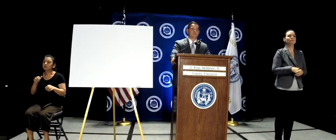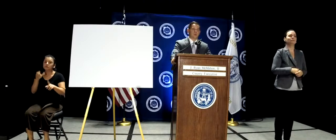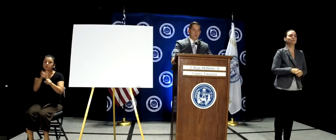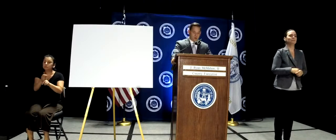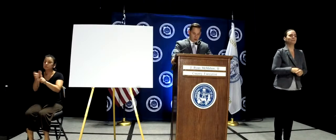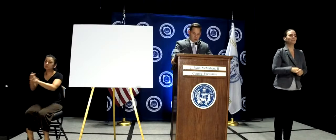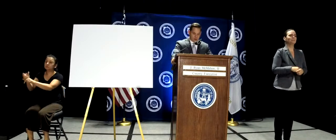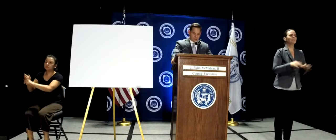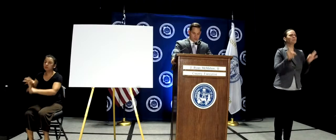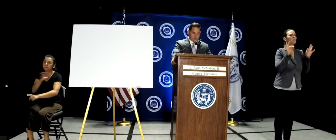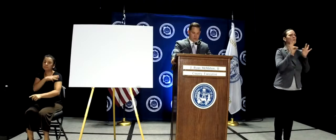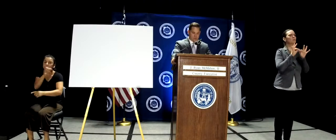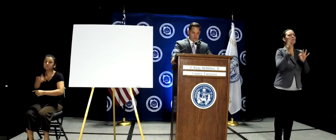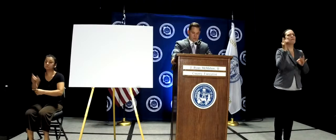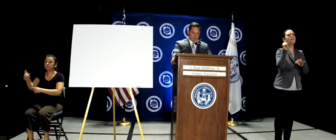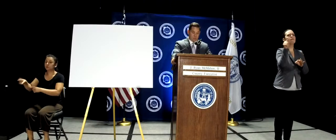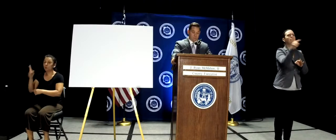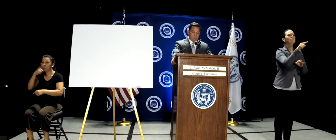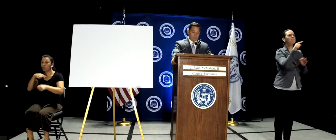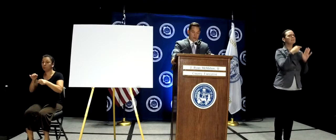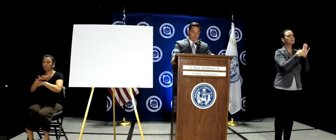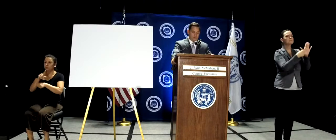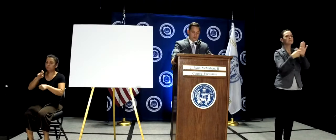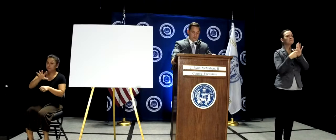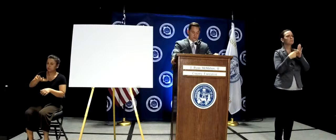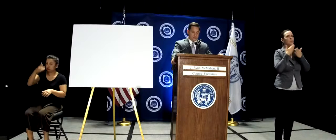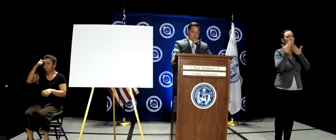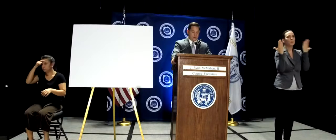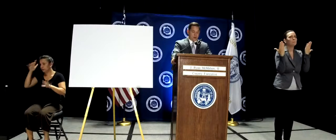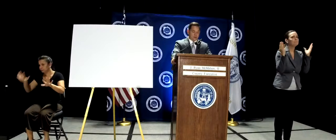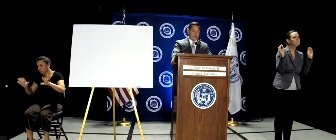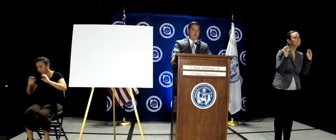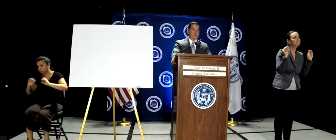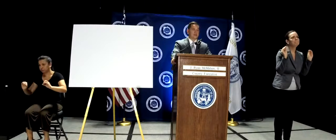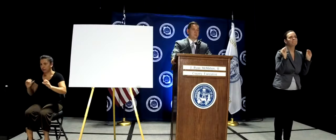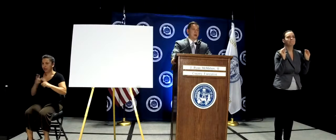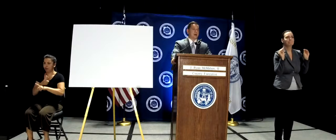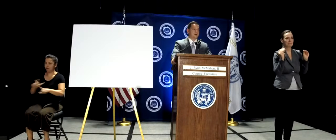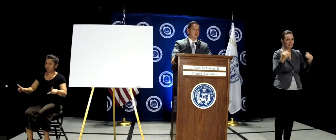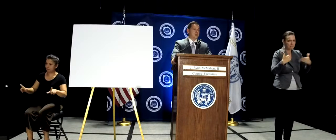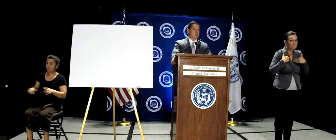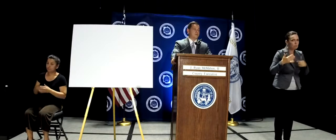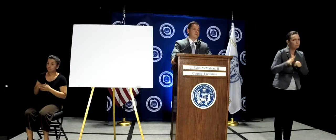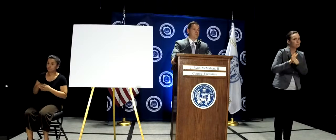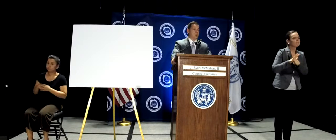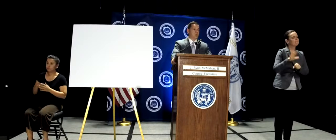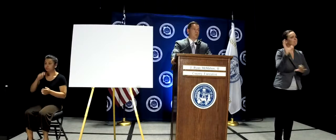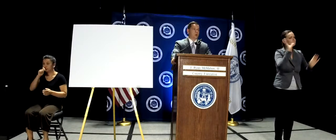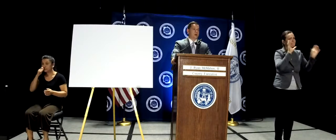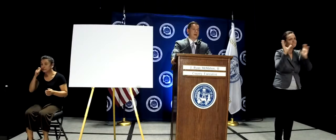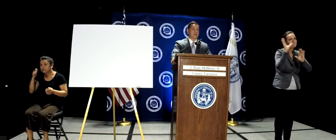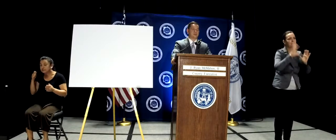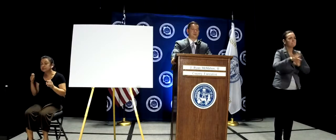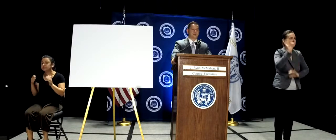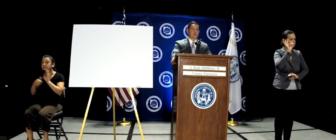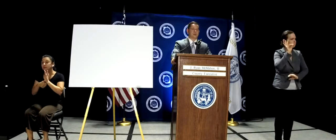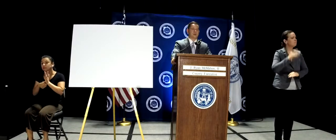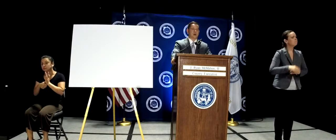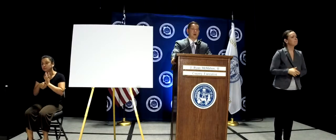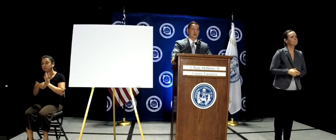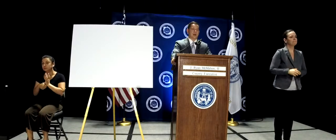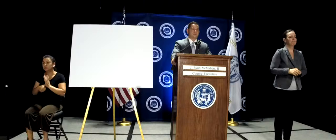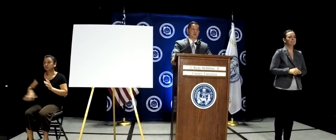virus. And so that was a big weekend for testing. Testing has been obviously well reported